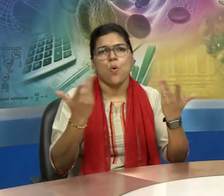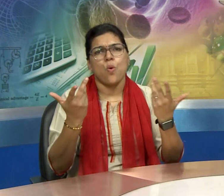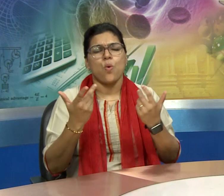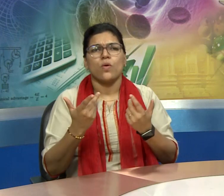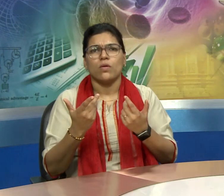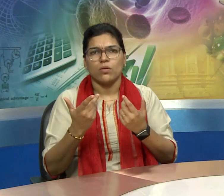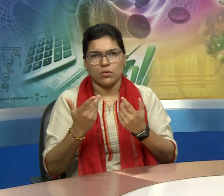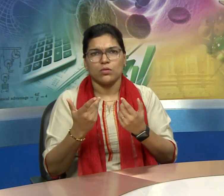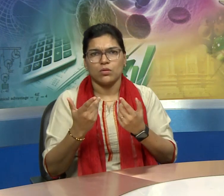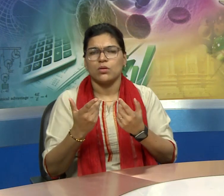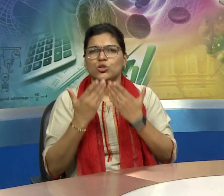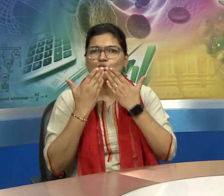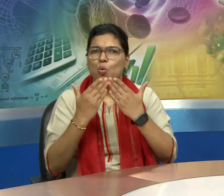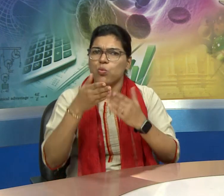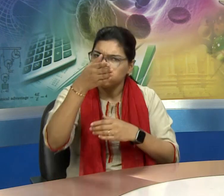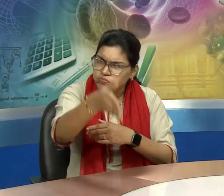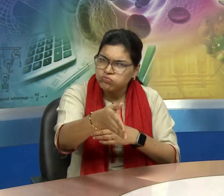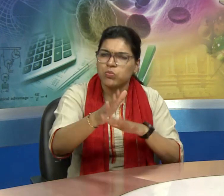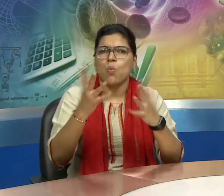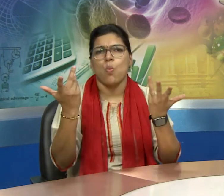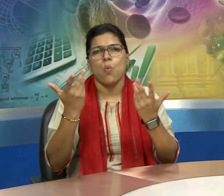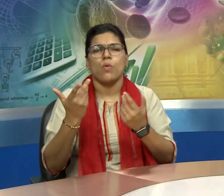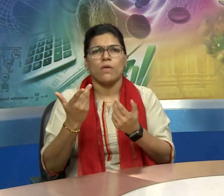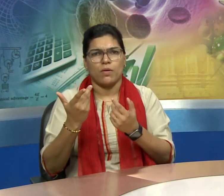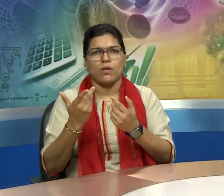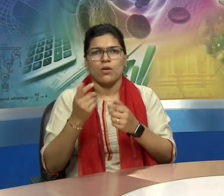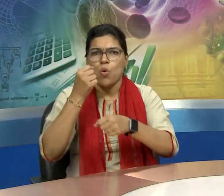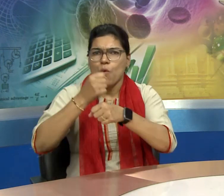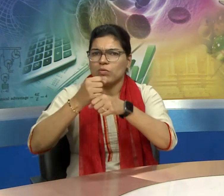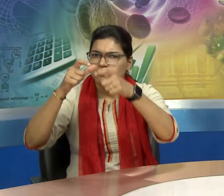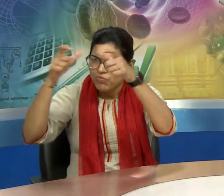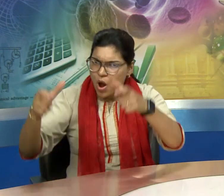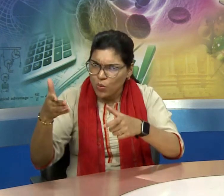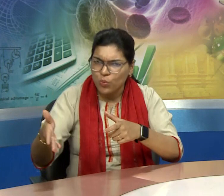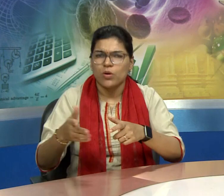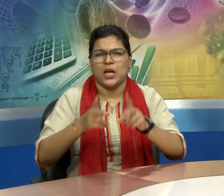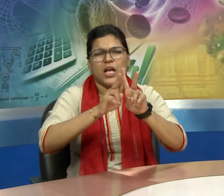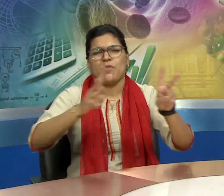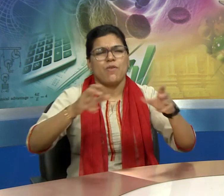institute, it can be any school, it can be any government organization.